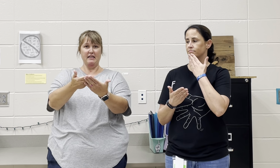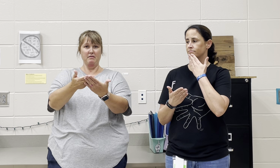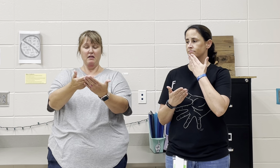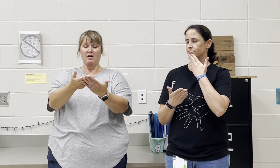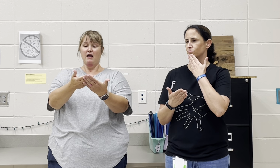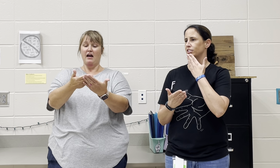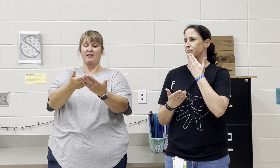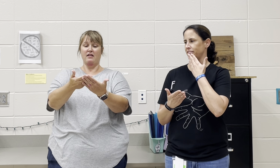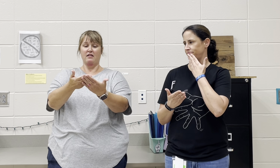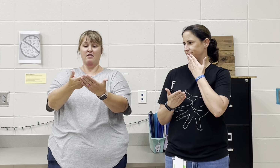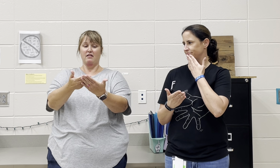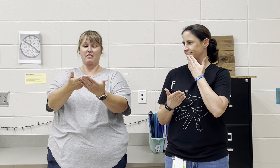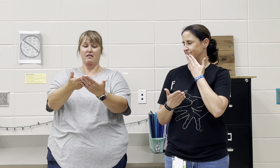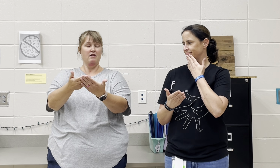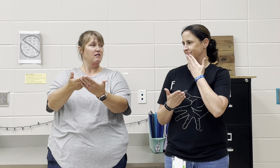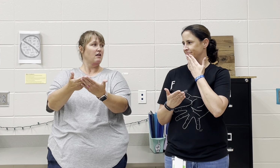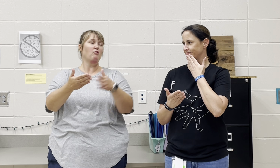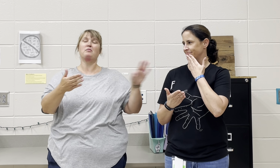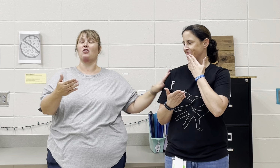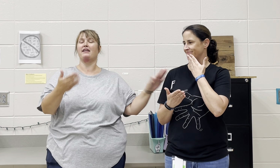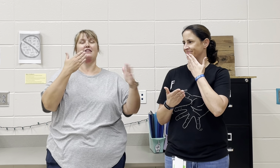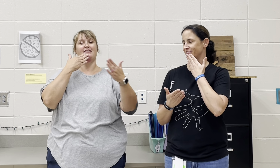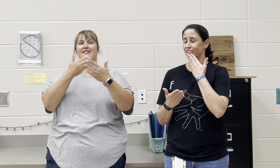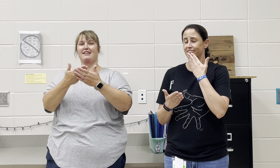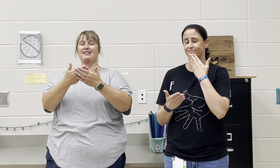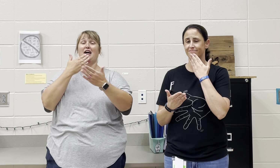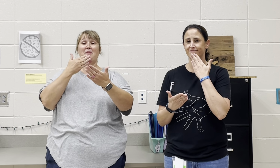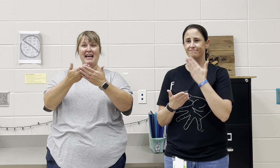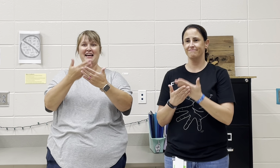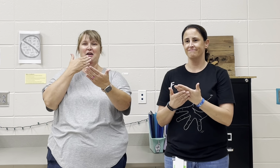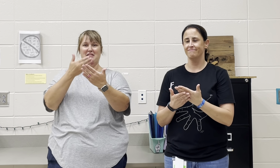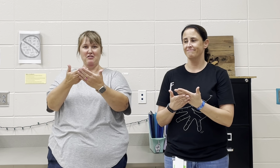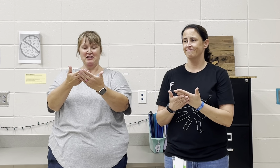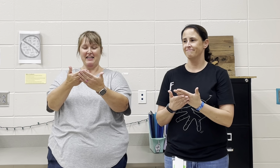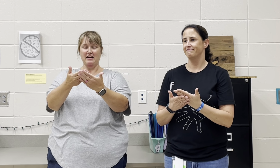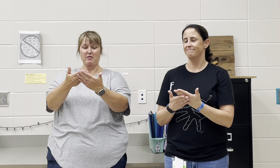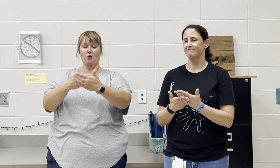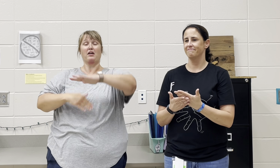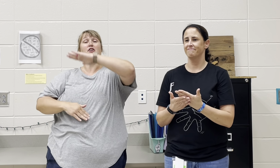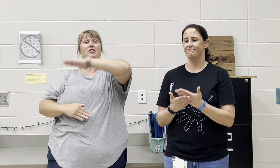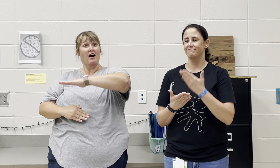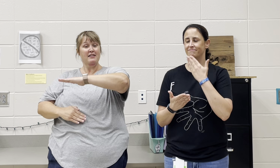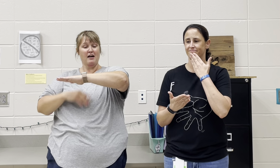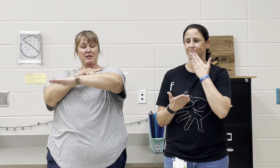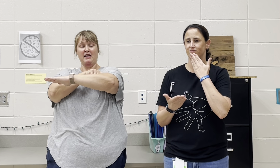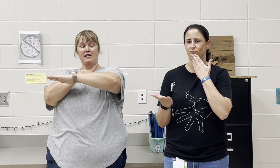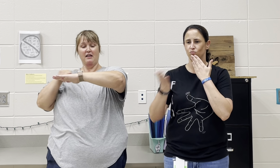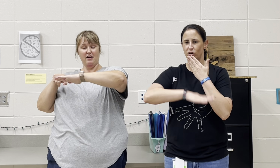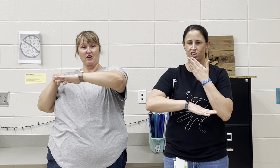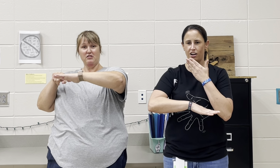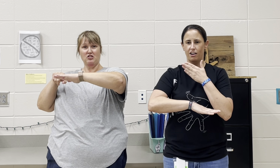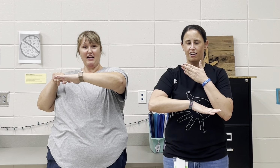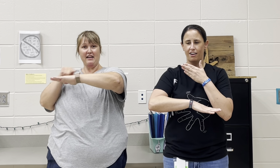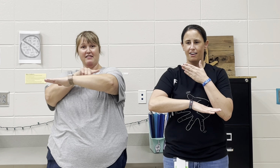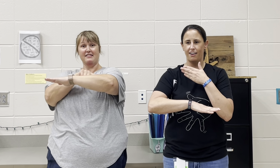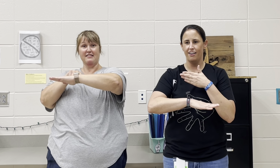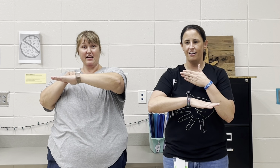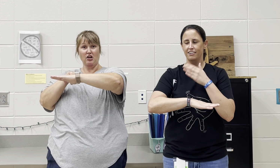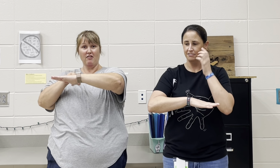did. Dominant. And then, oh, I'm sorry. You're good. Dominant hand comes down just like it did before. Your non-dominant goes straight. This is like your